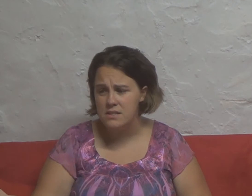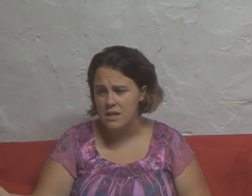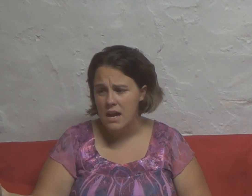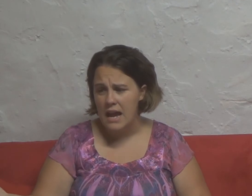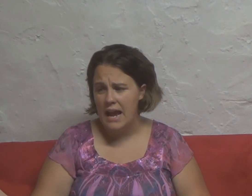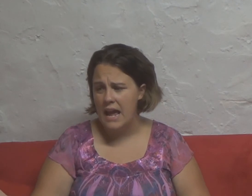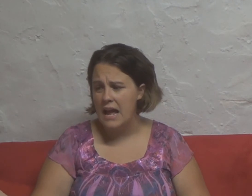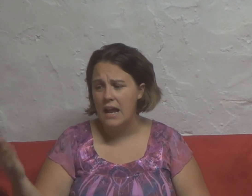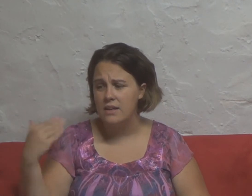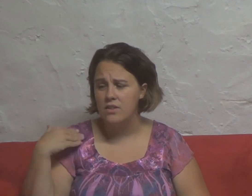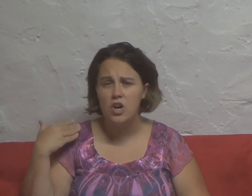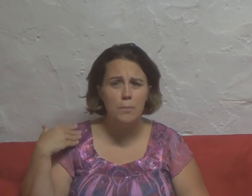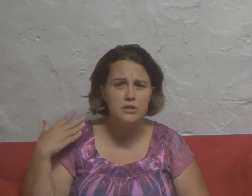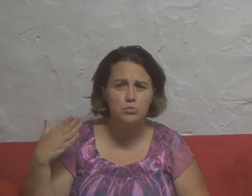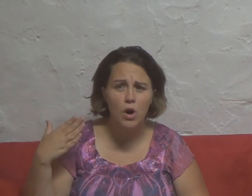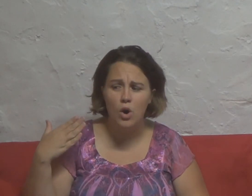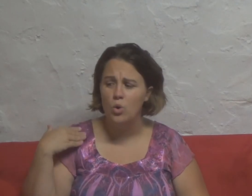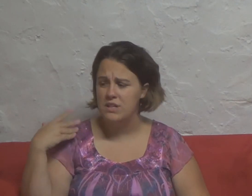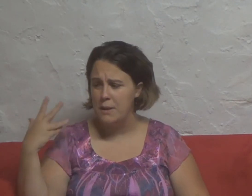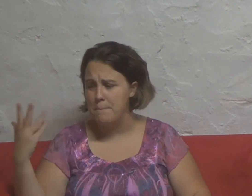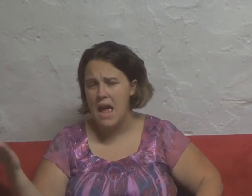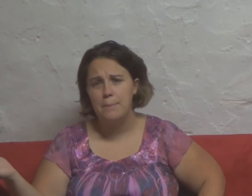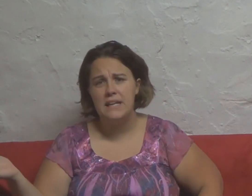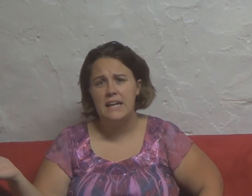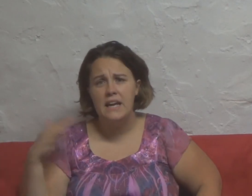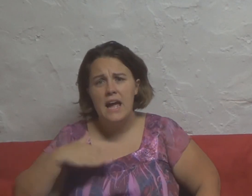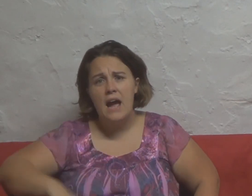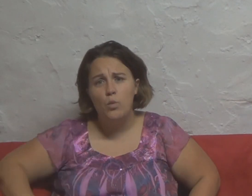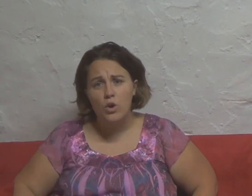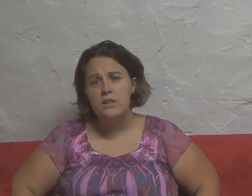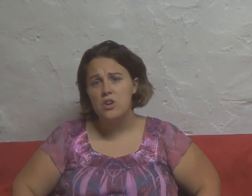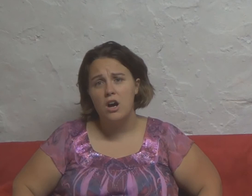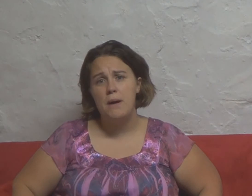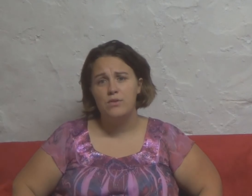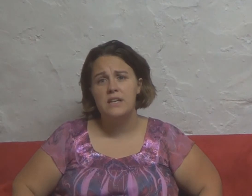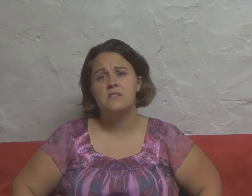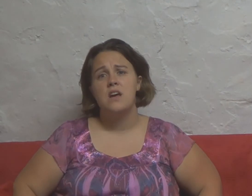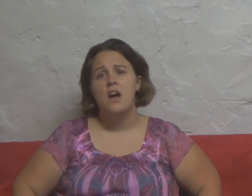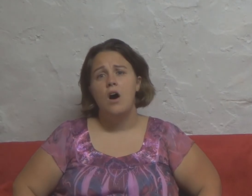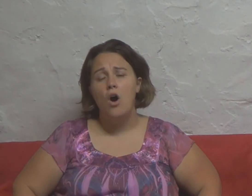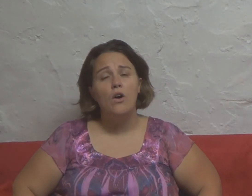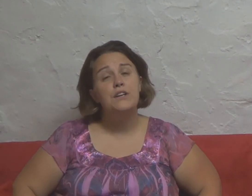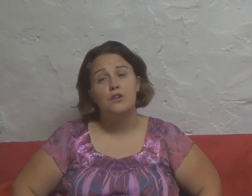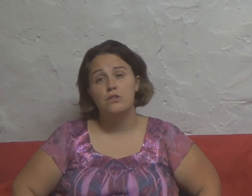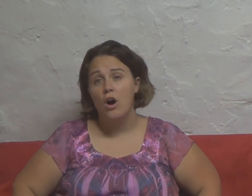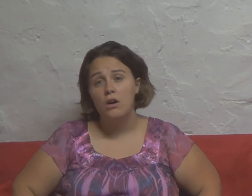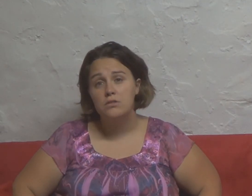climate and the compass rose and a map key. And we're going to talk about this all year long.